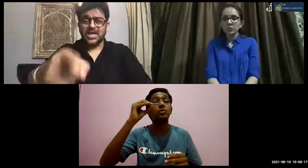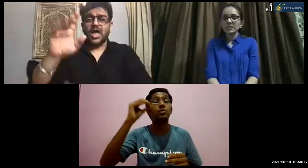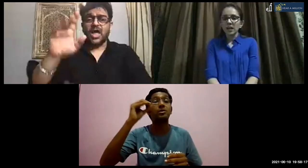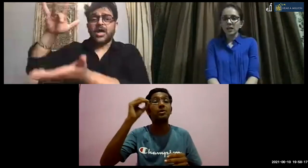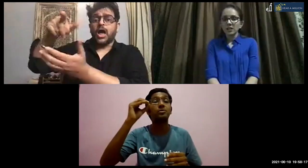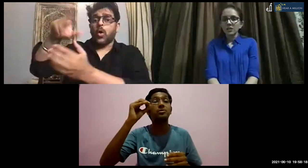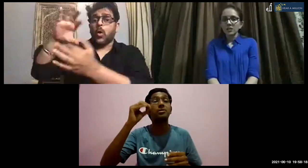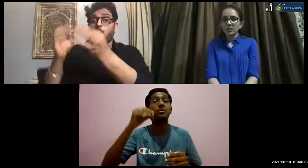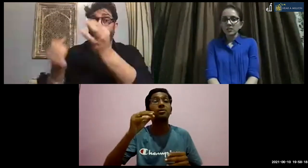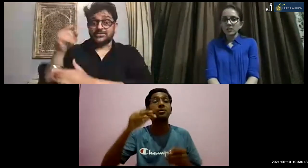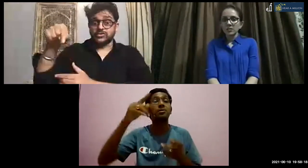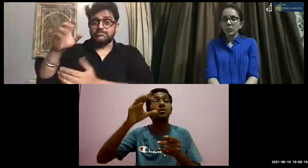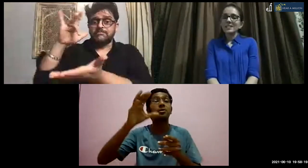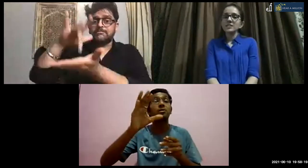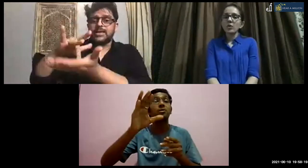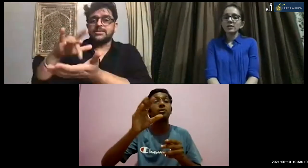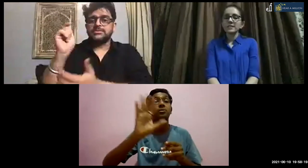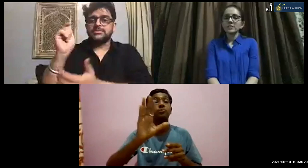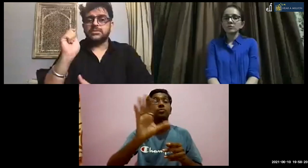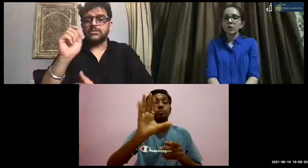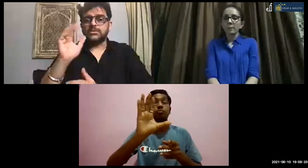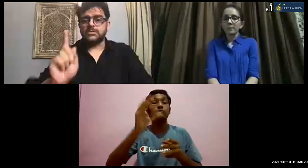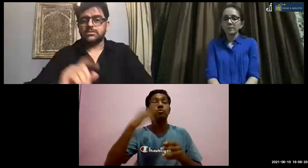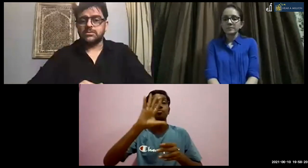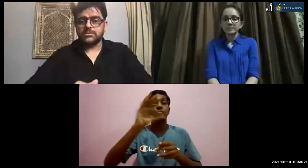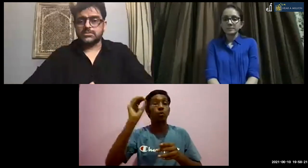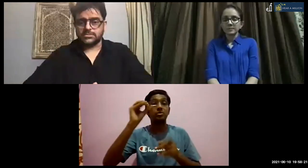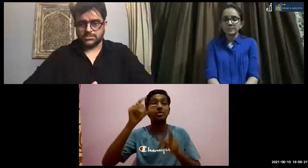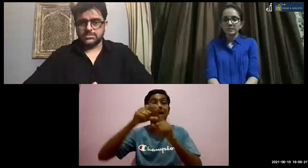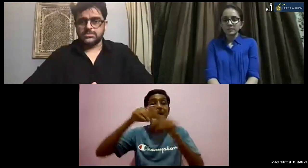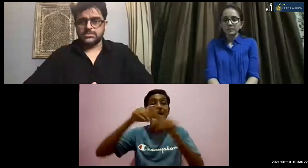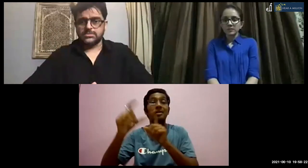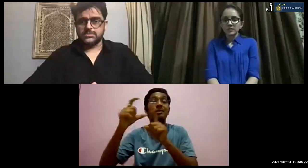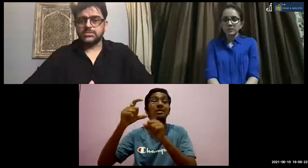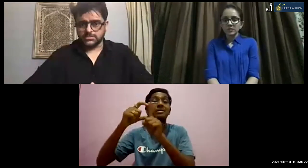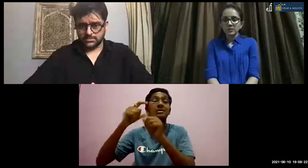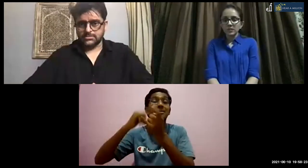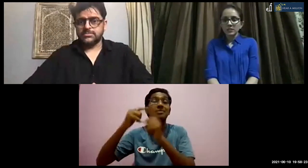In Odisha. Where is the organization from?